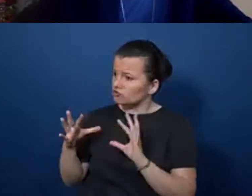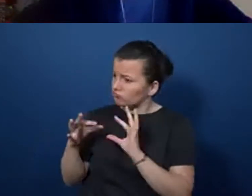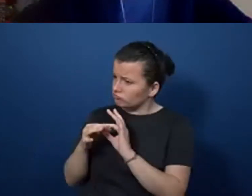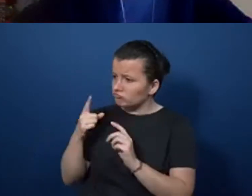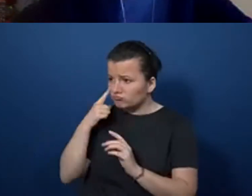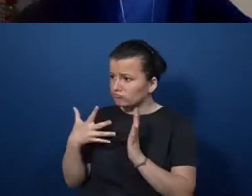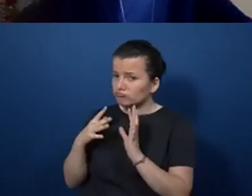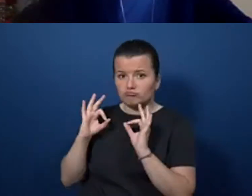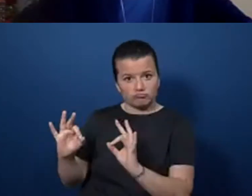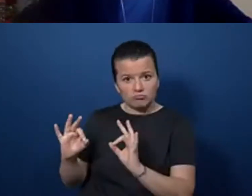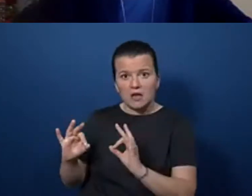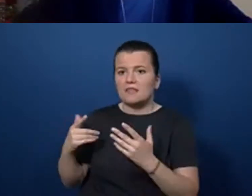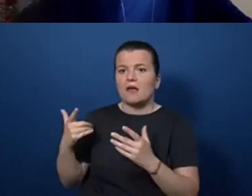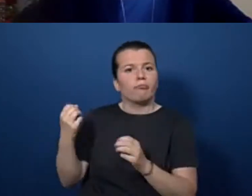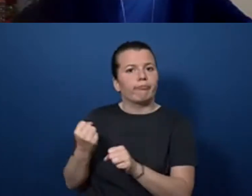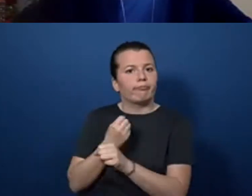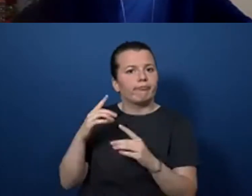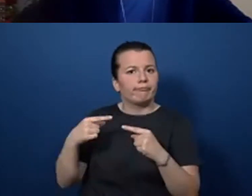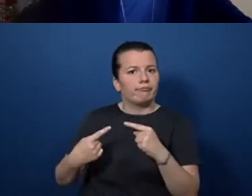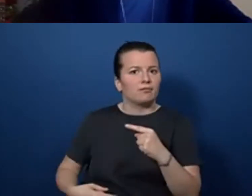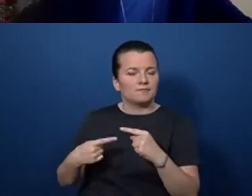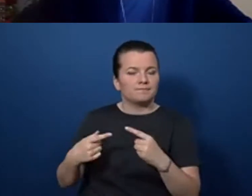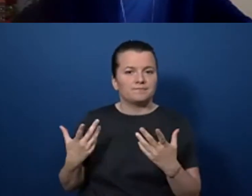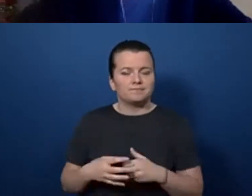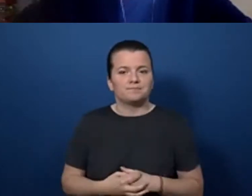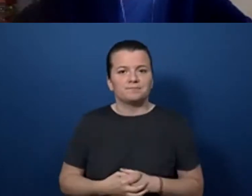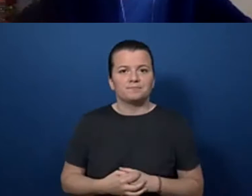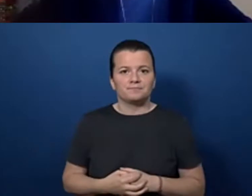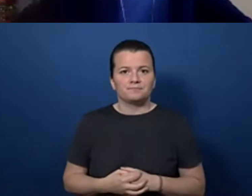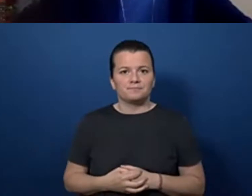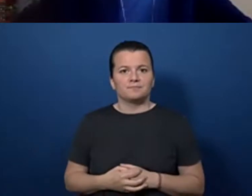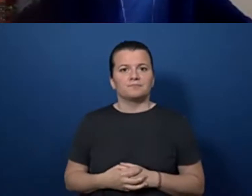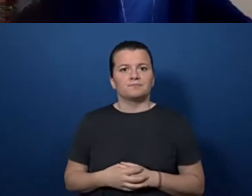any questions? I'm looking in the Q&A.